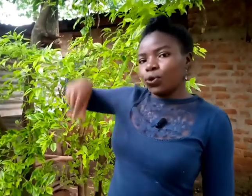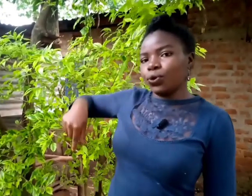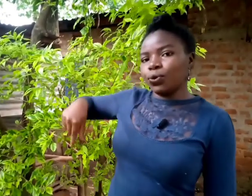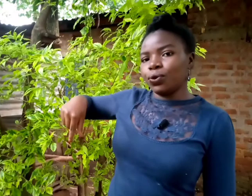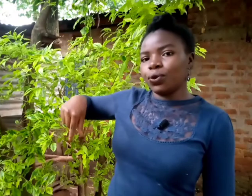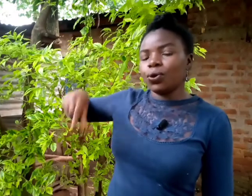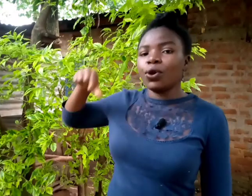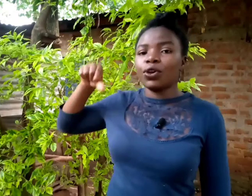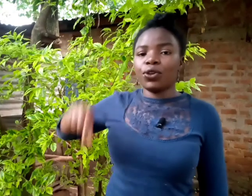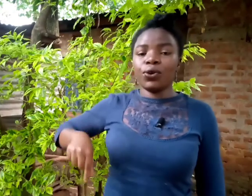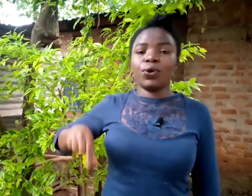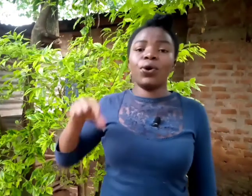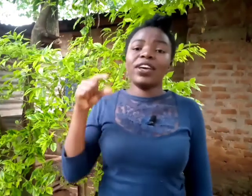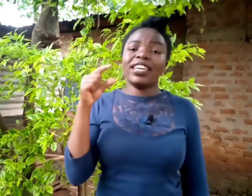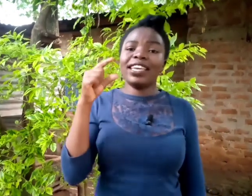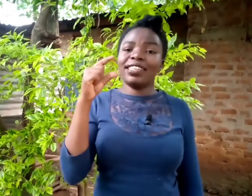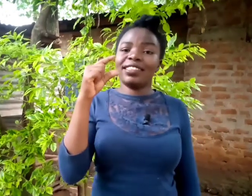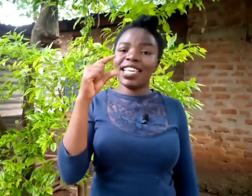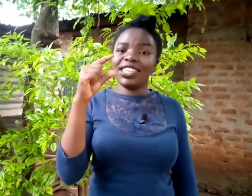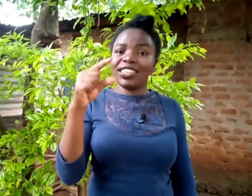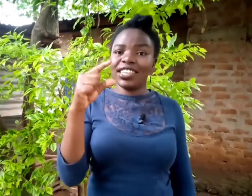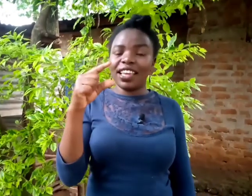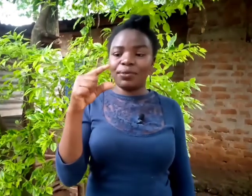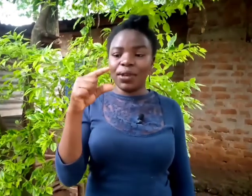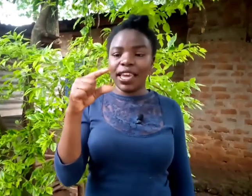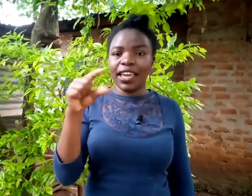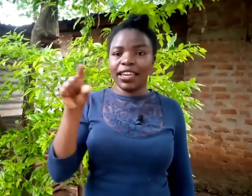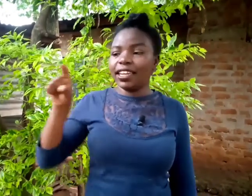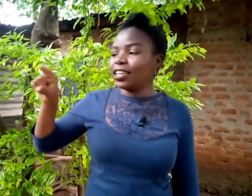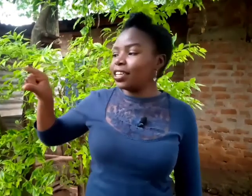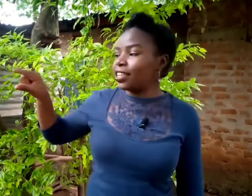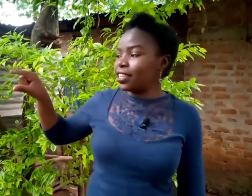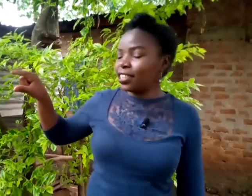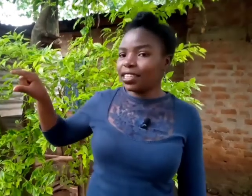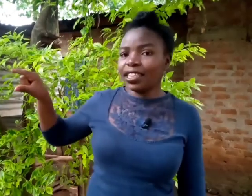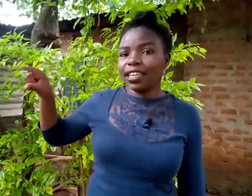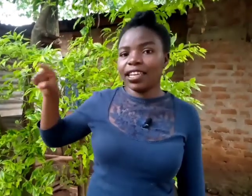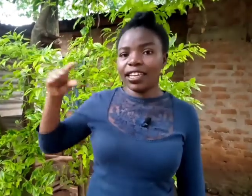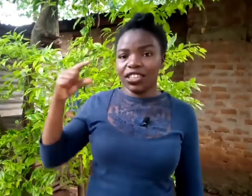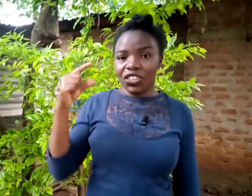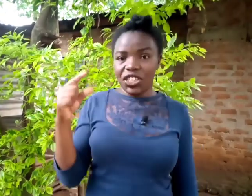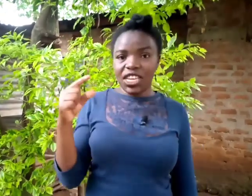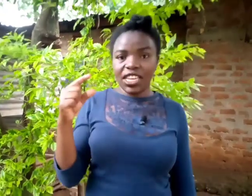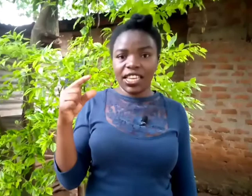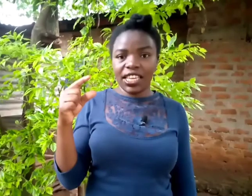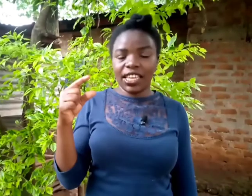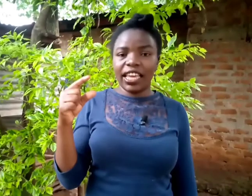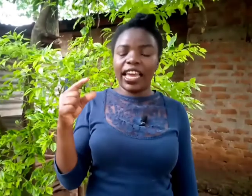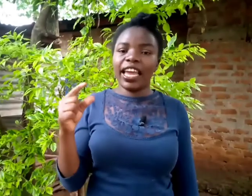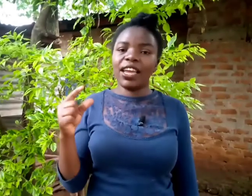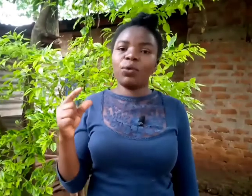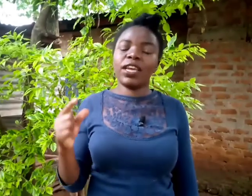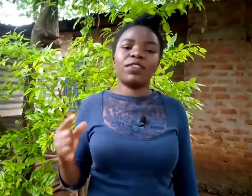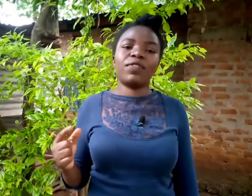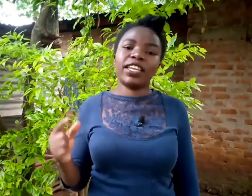Q. Q is the G that we had, G, and we invert it